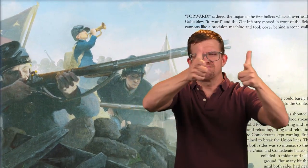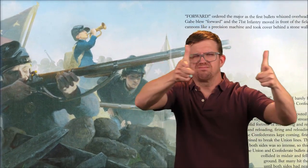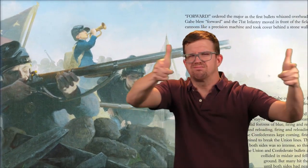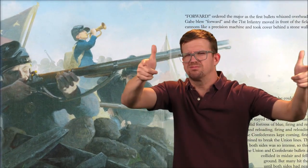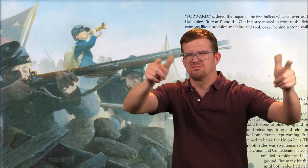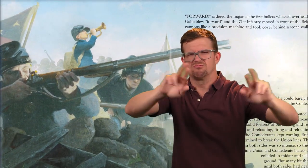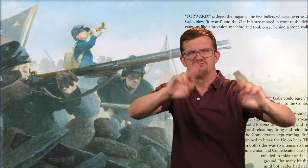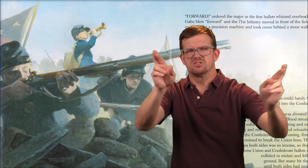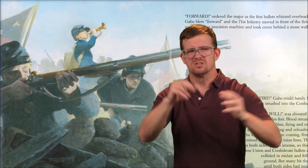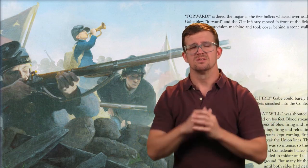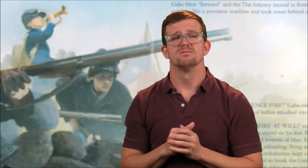the stone wall.